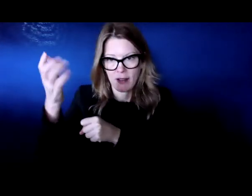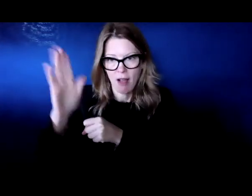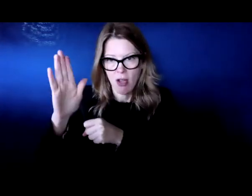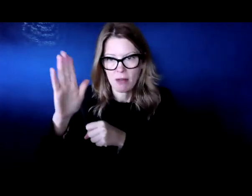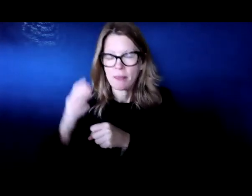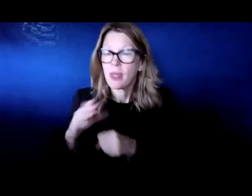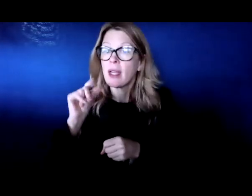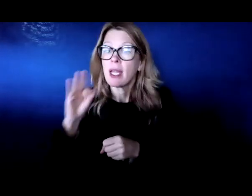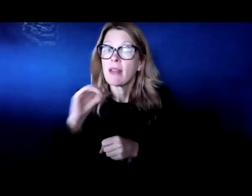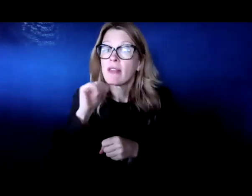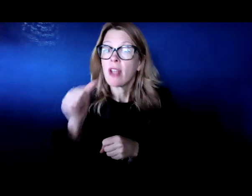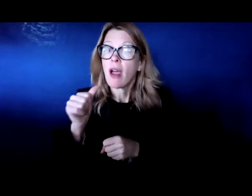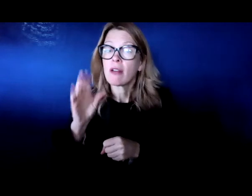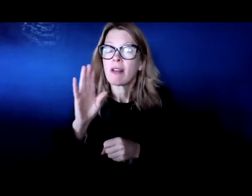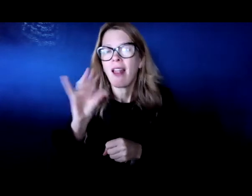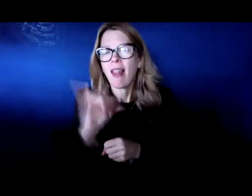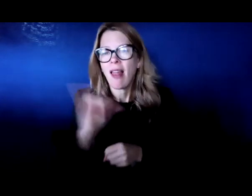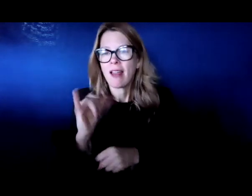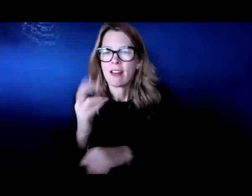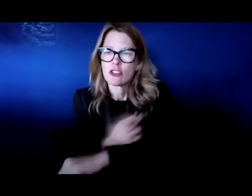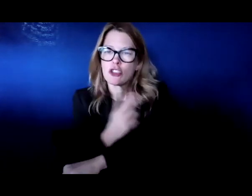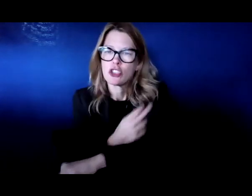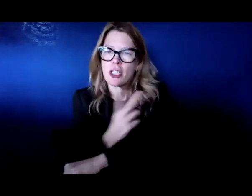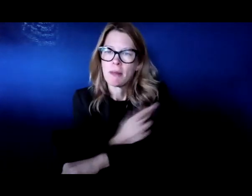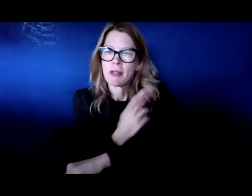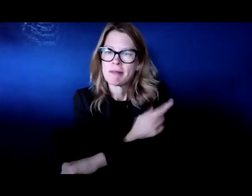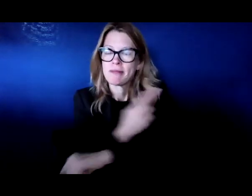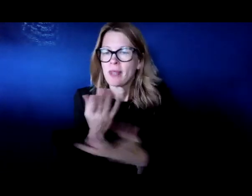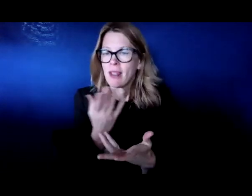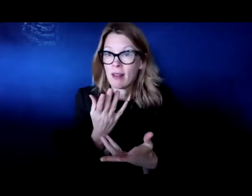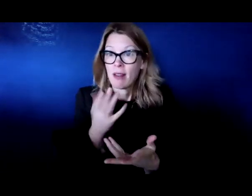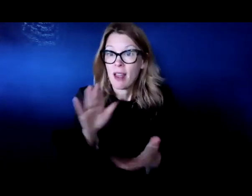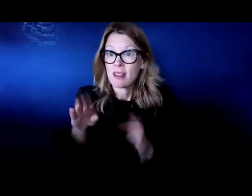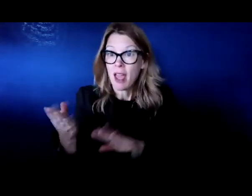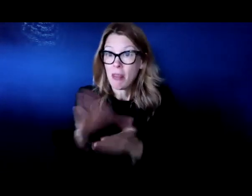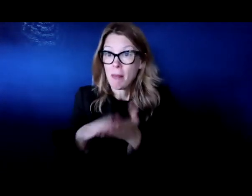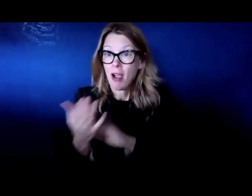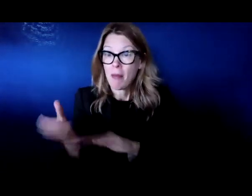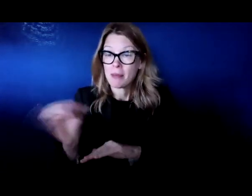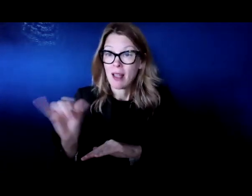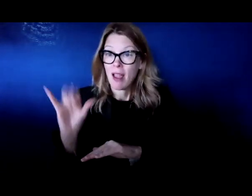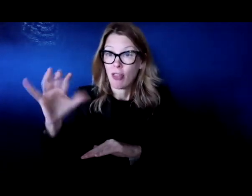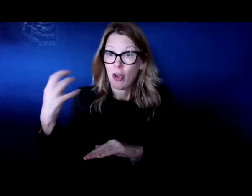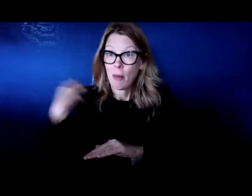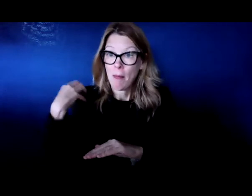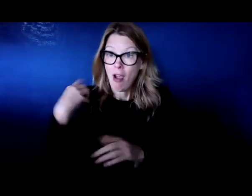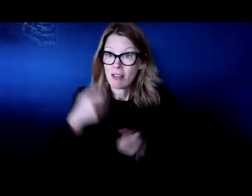they are destined to die. Death is their shepherd. They go down straightway to the